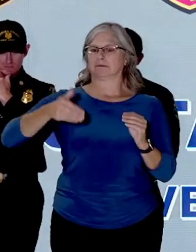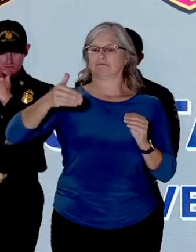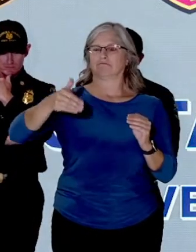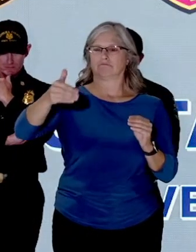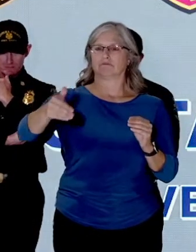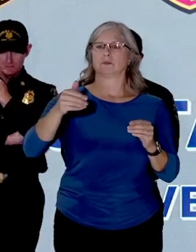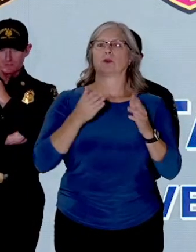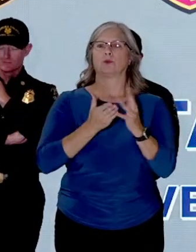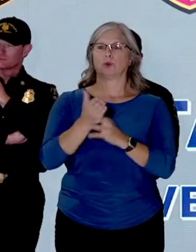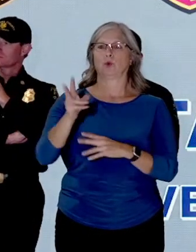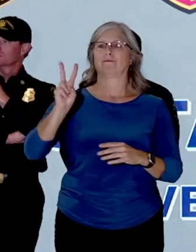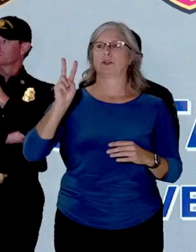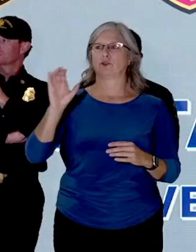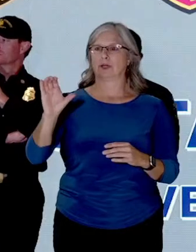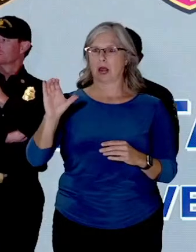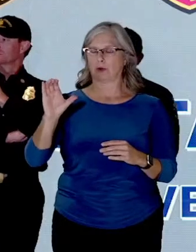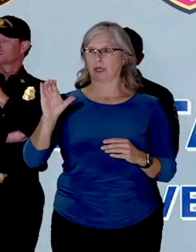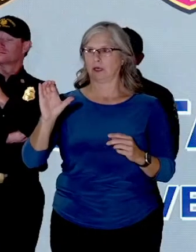the Ventura County